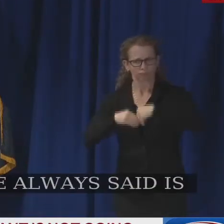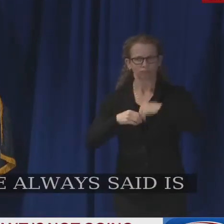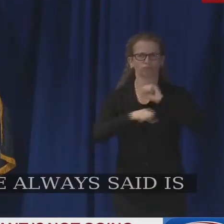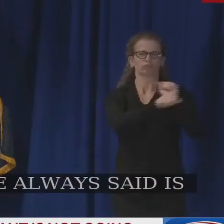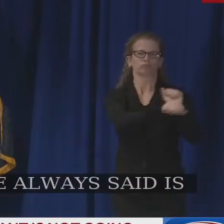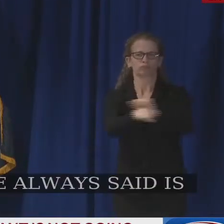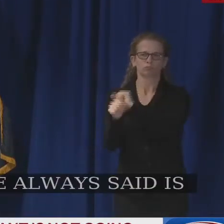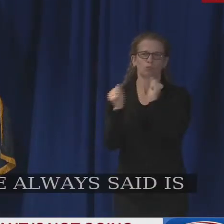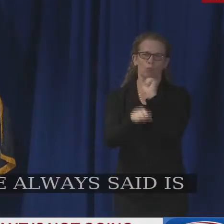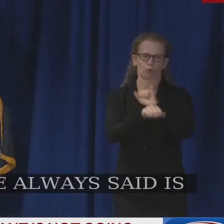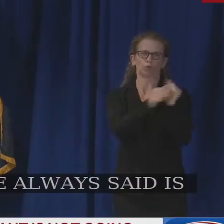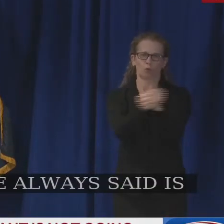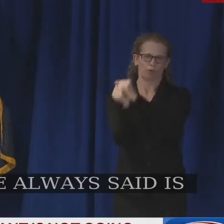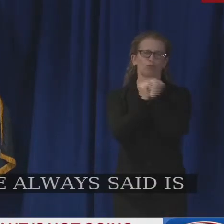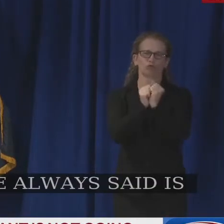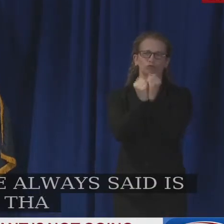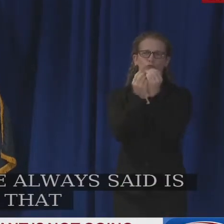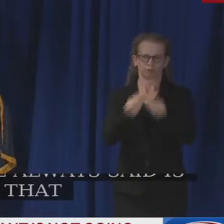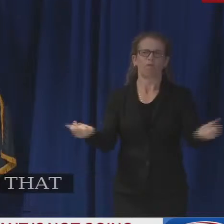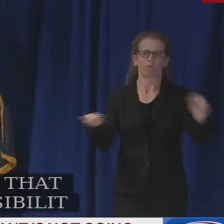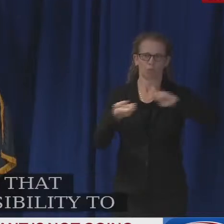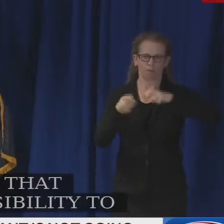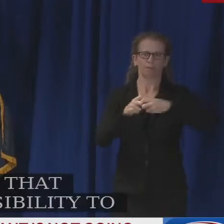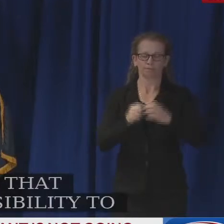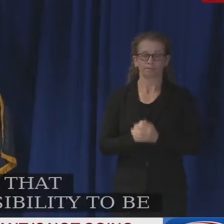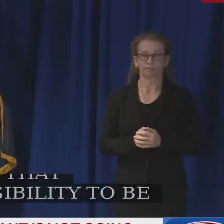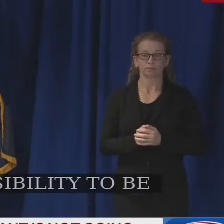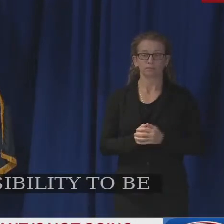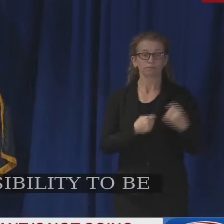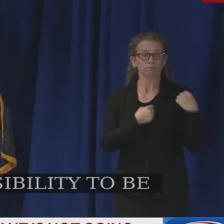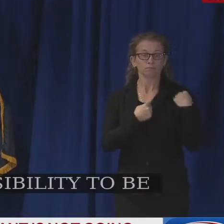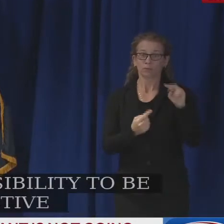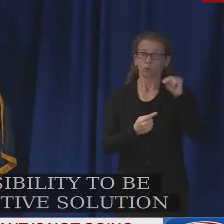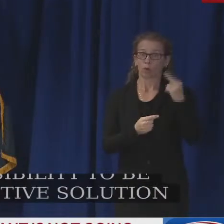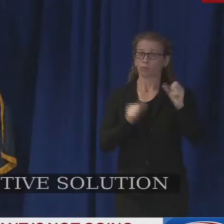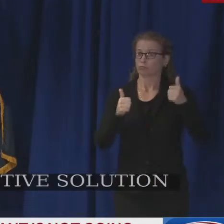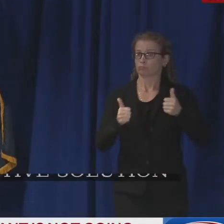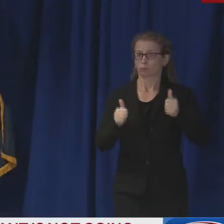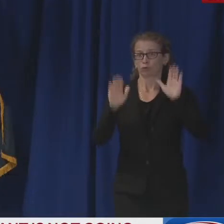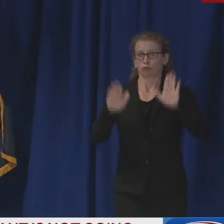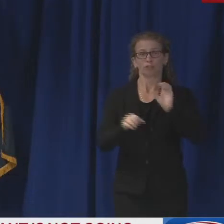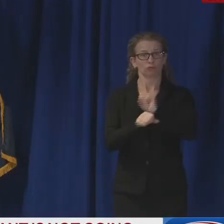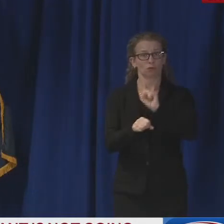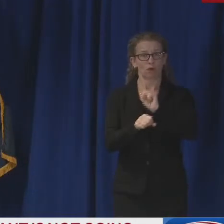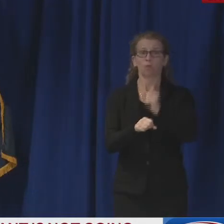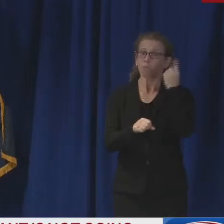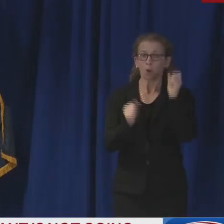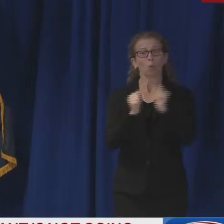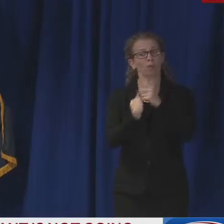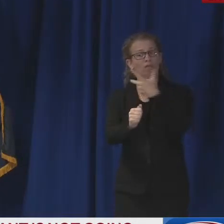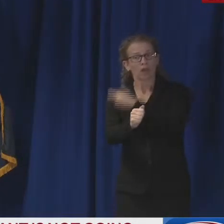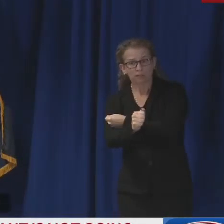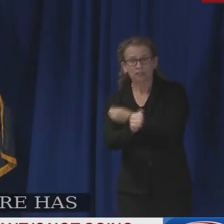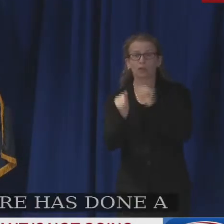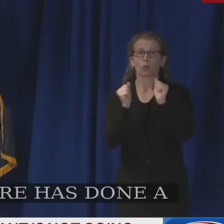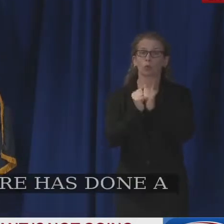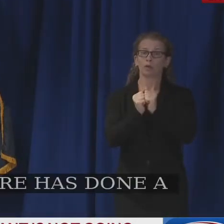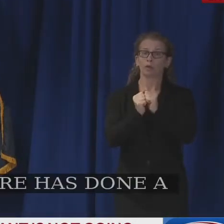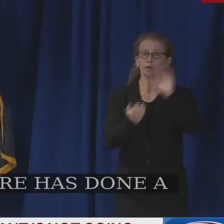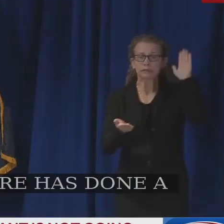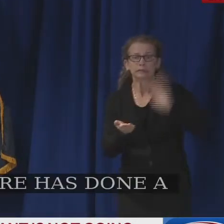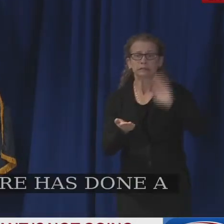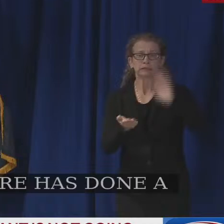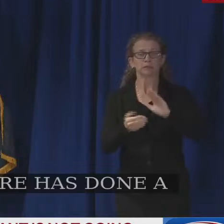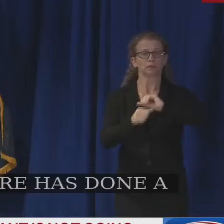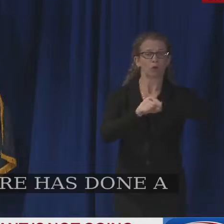all of this. So, look, New Hampshire's, I think, done a great job, frankly, with not just the vaccines, with managing COVID, but that doesn't